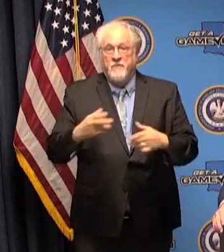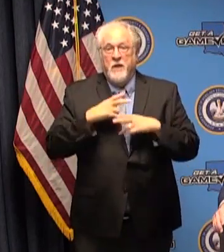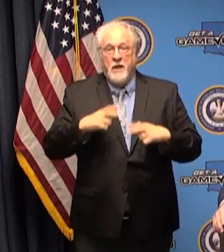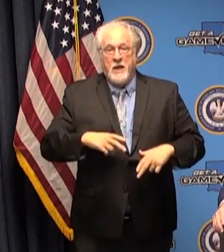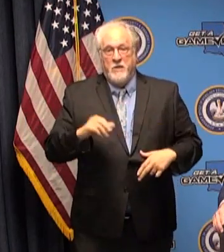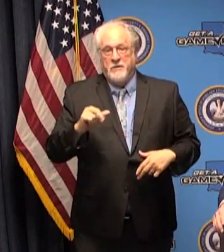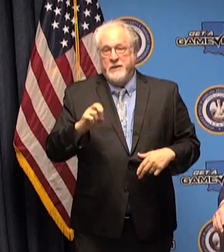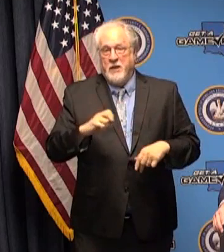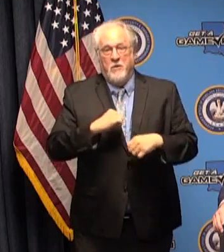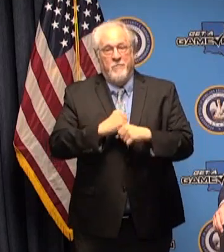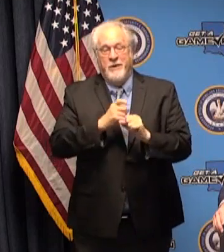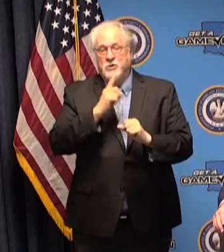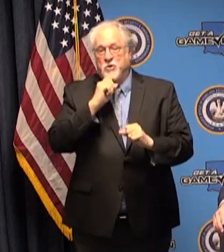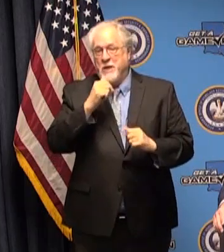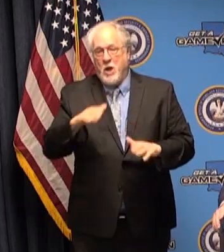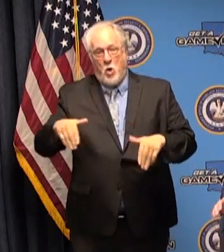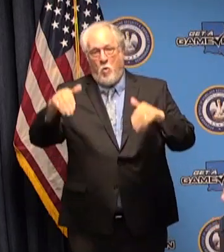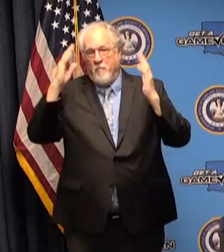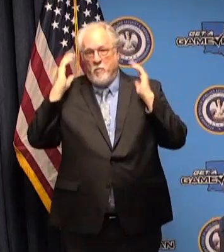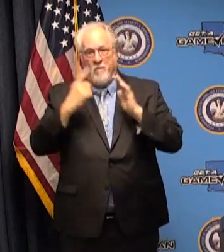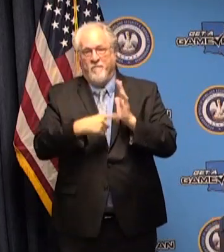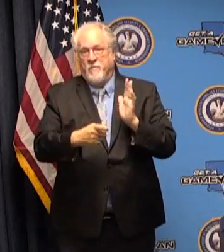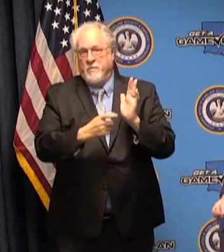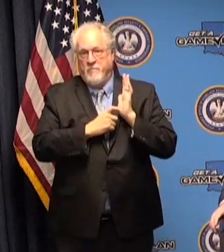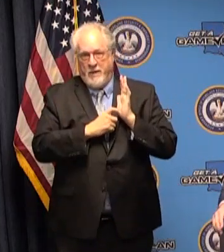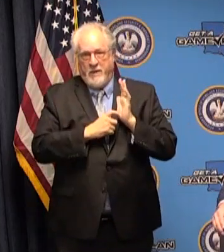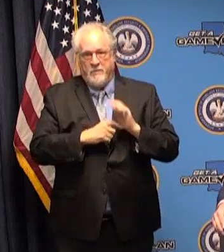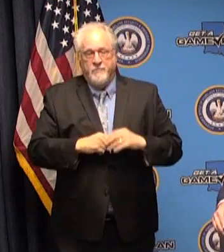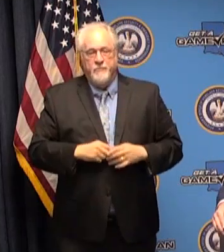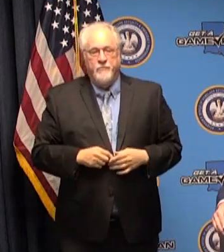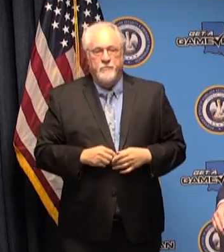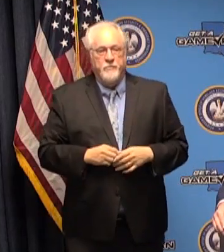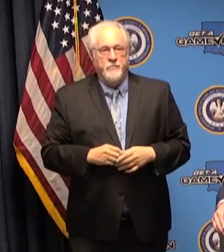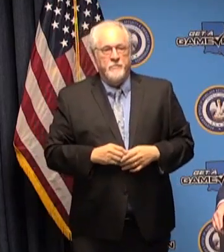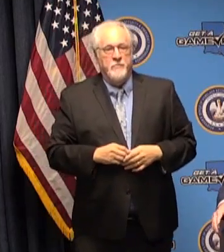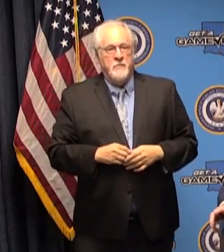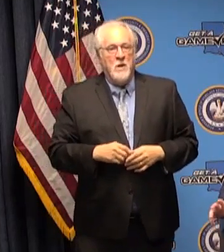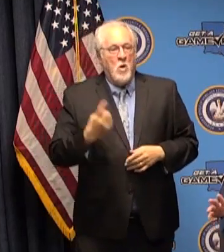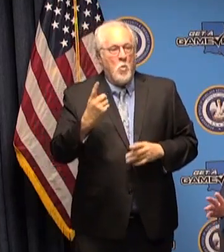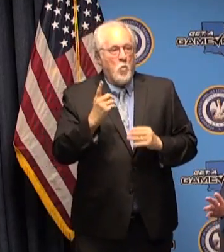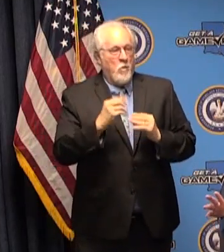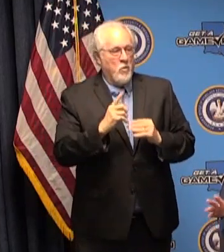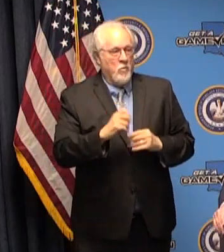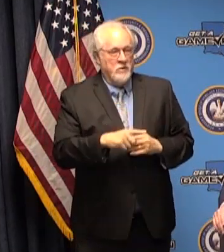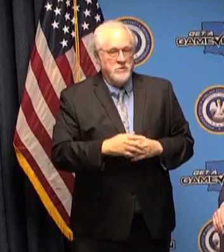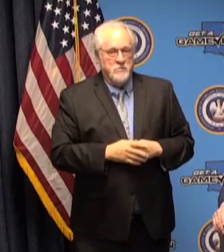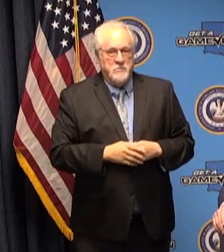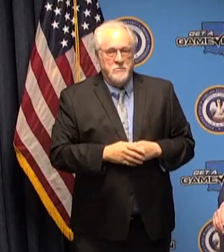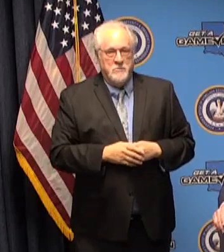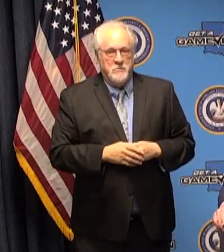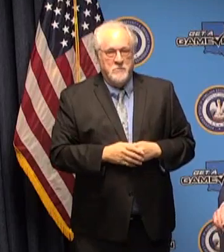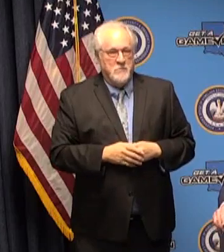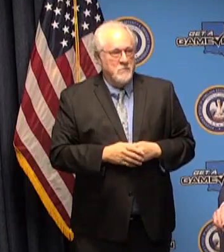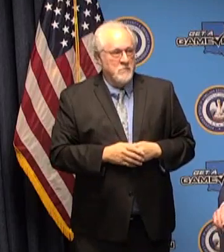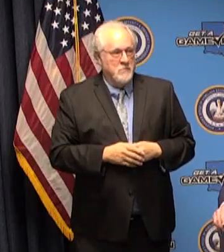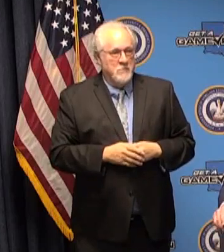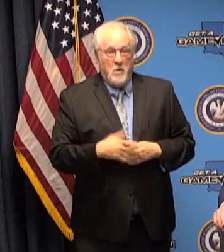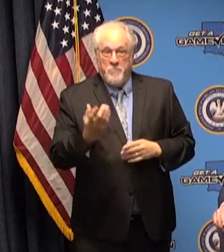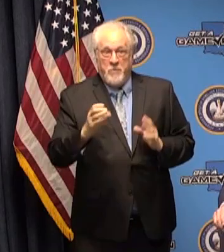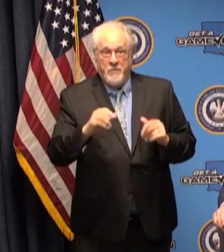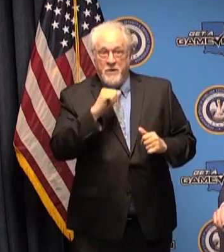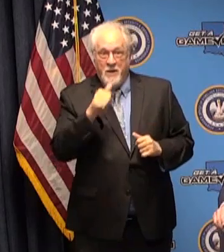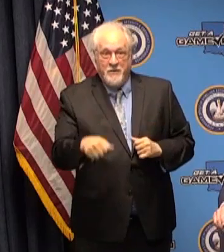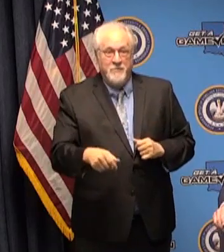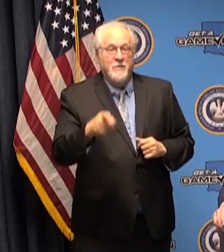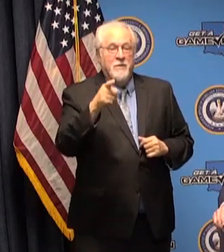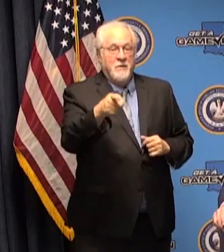that we make sure that it's not overwhelmed by the demand at any given time. I have one more question, or maybe